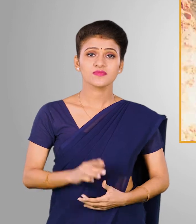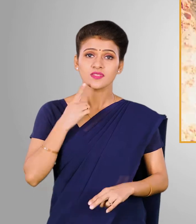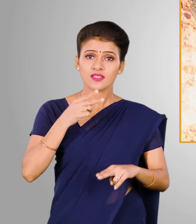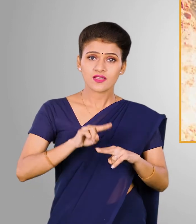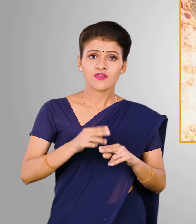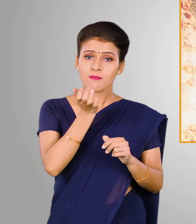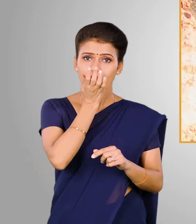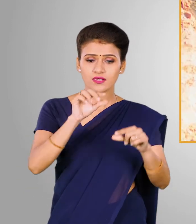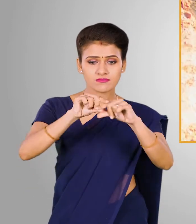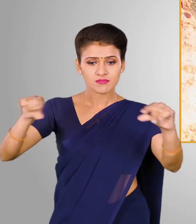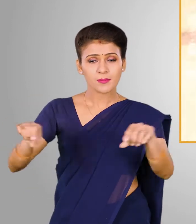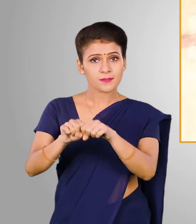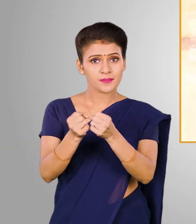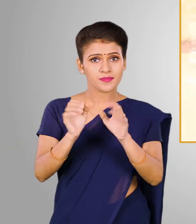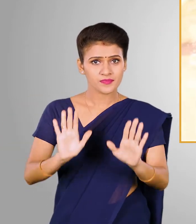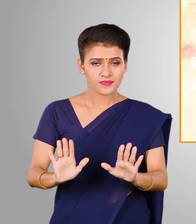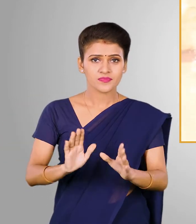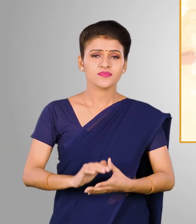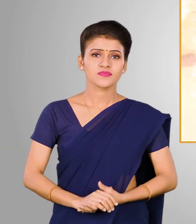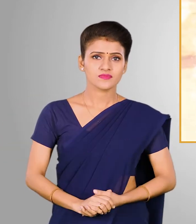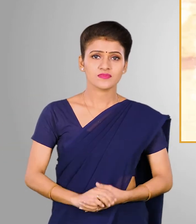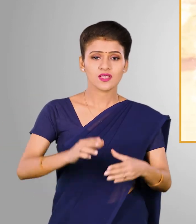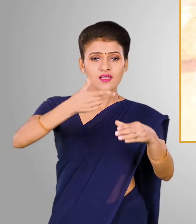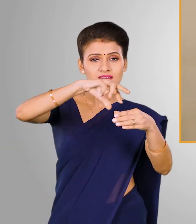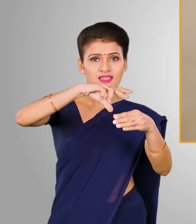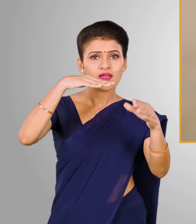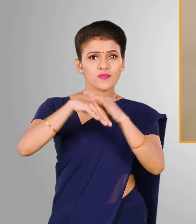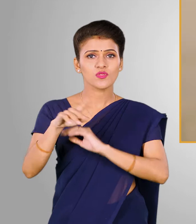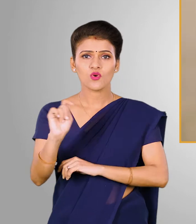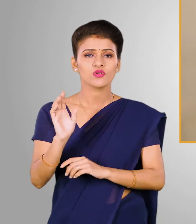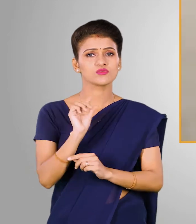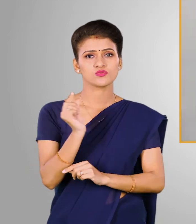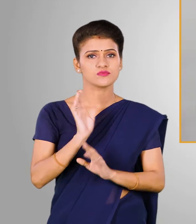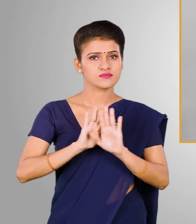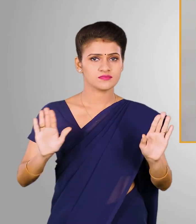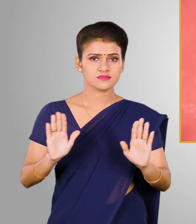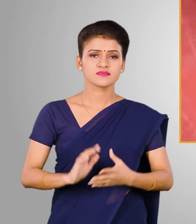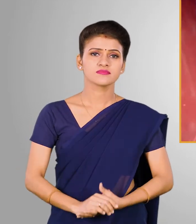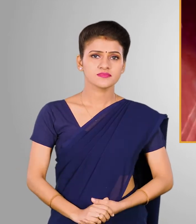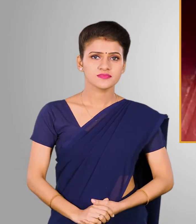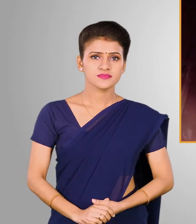If the water pipes and sieves are broken, then don't use taps and toilets.